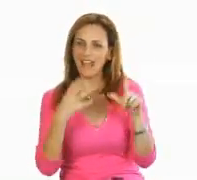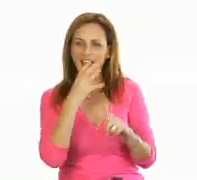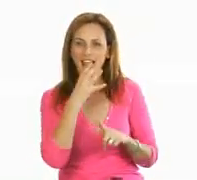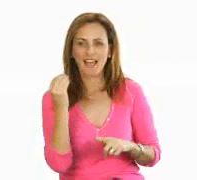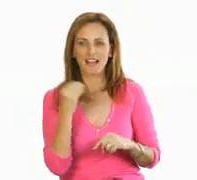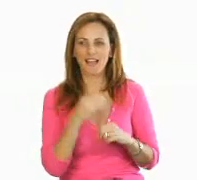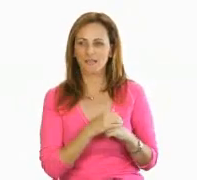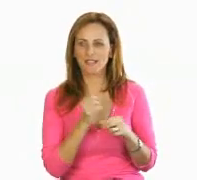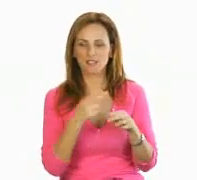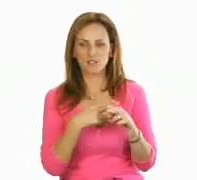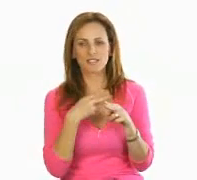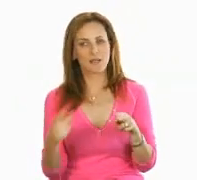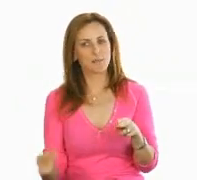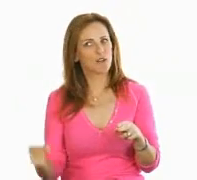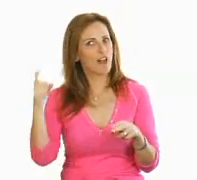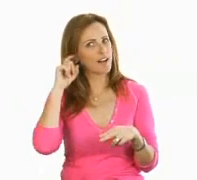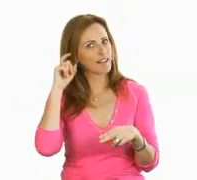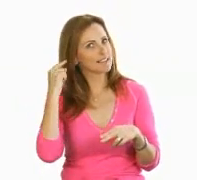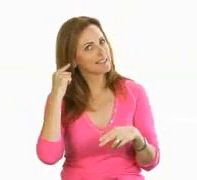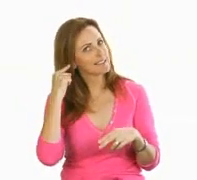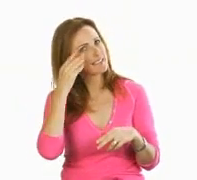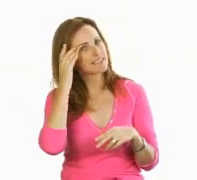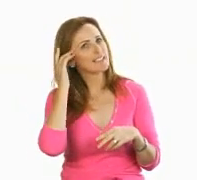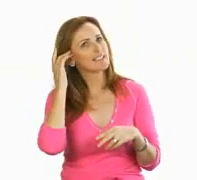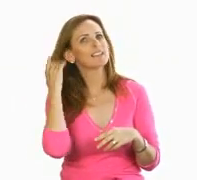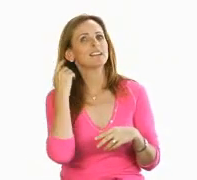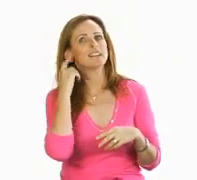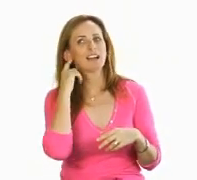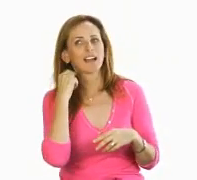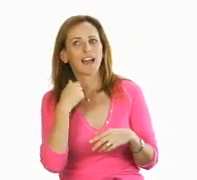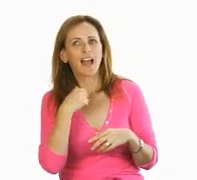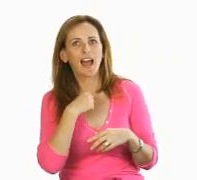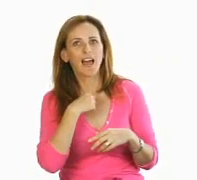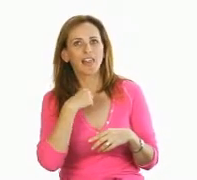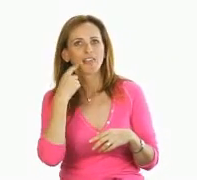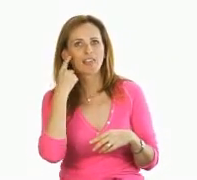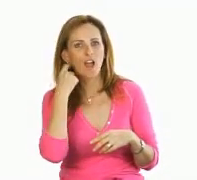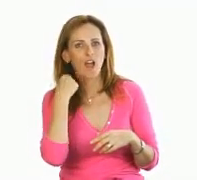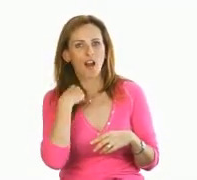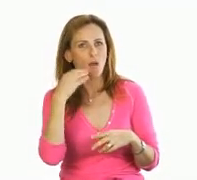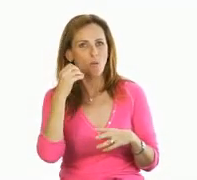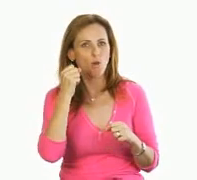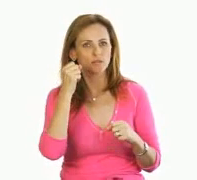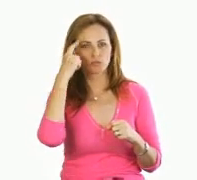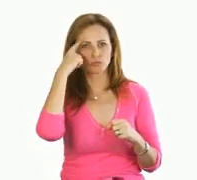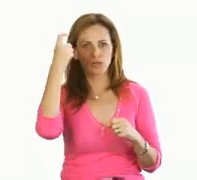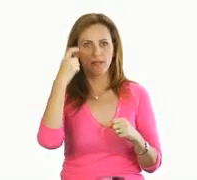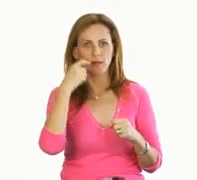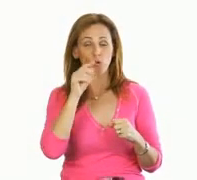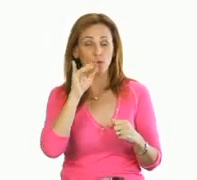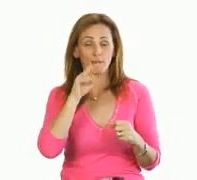ear, and as soon as I put it on, I thought I was